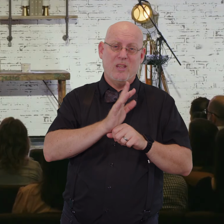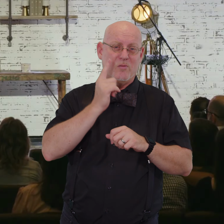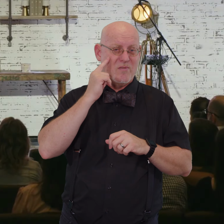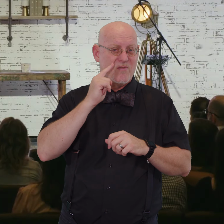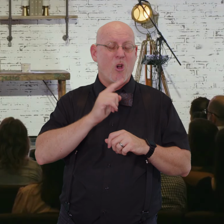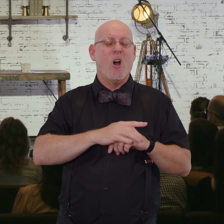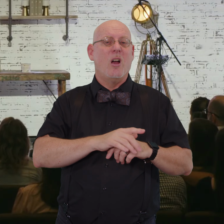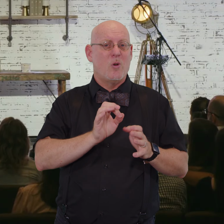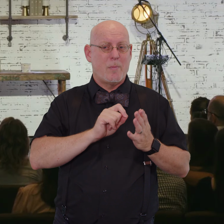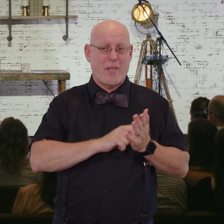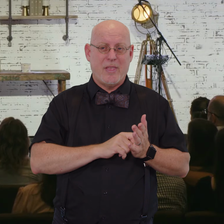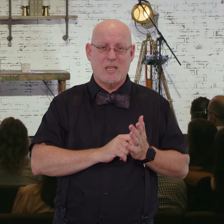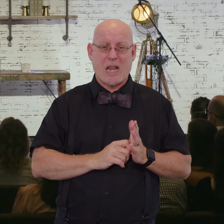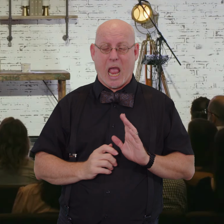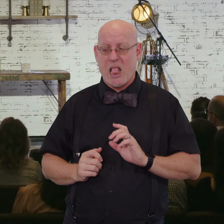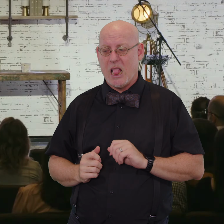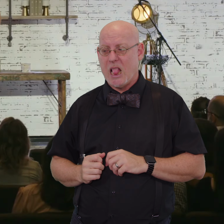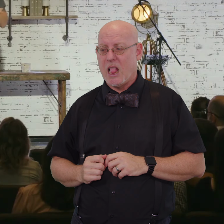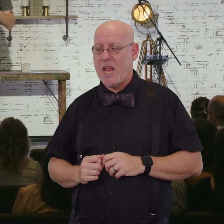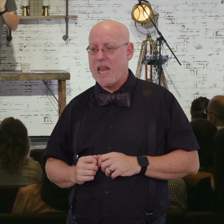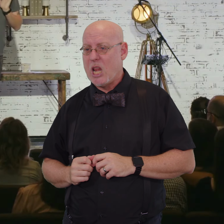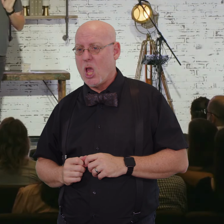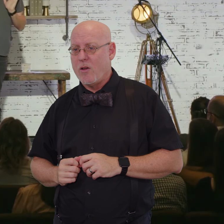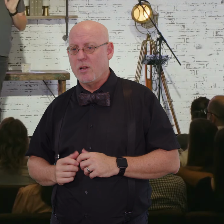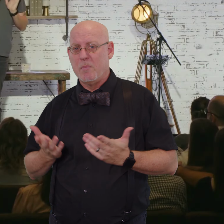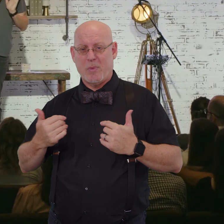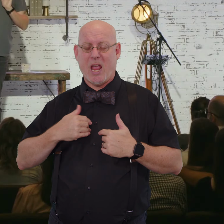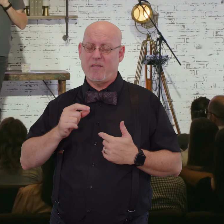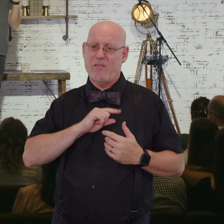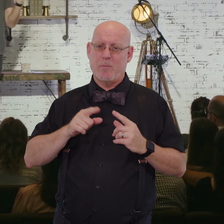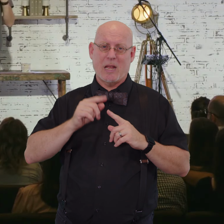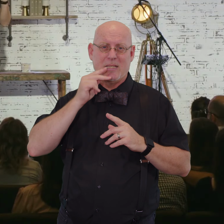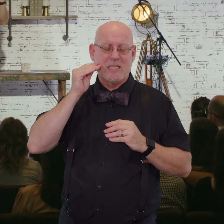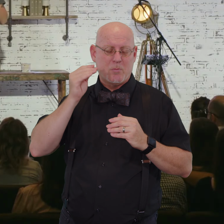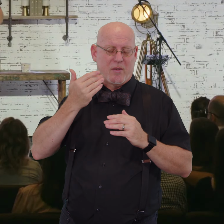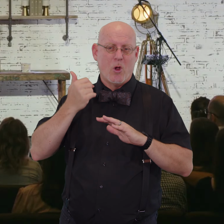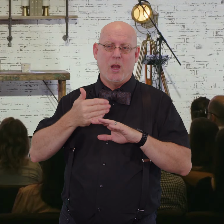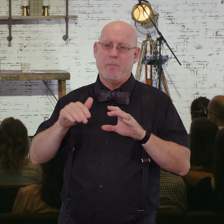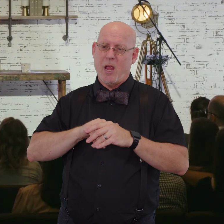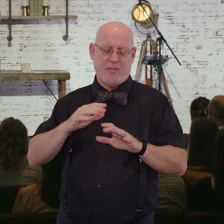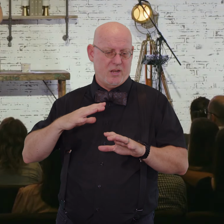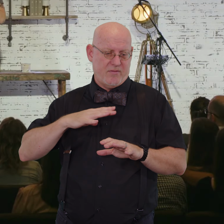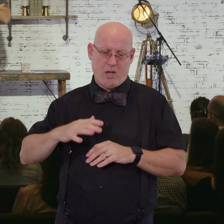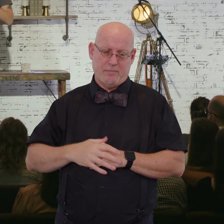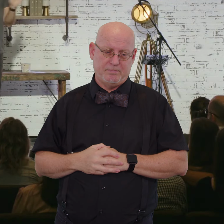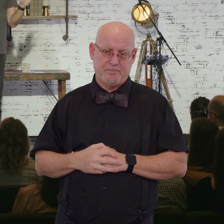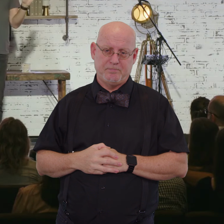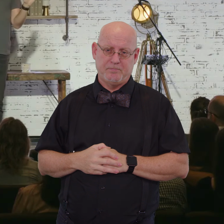screenwriters write about and so I go to lean over you might have convictions about kissing before you're married